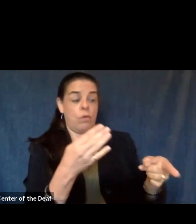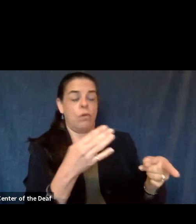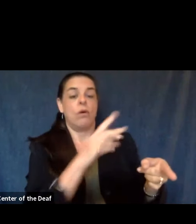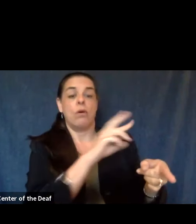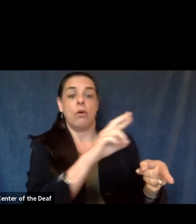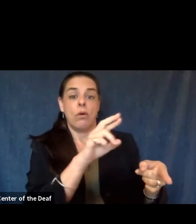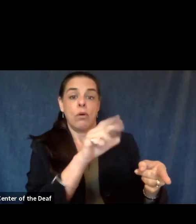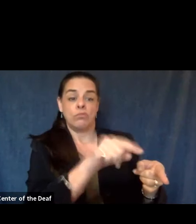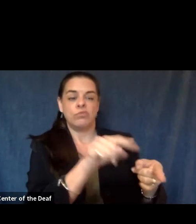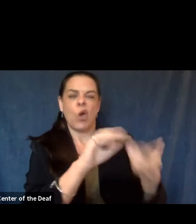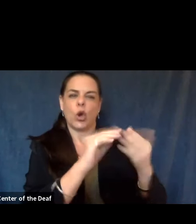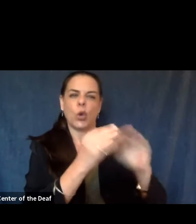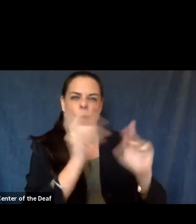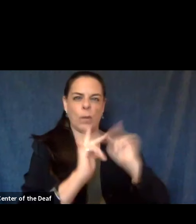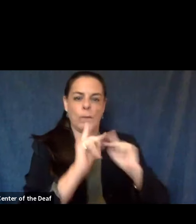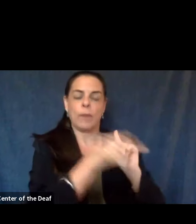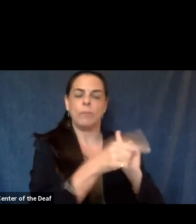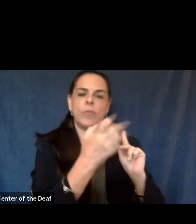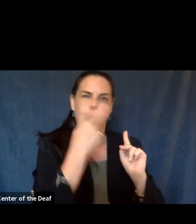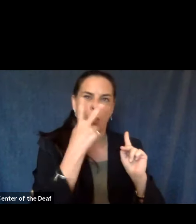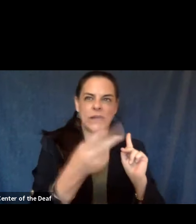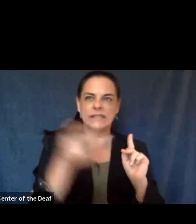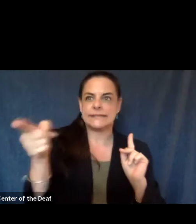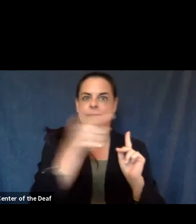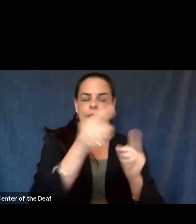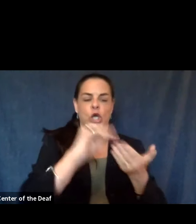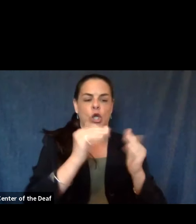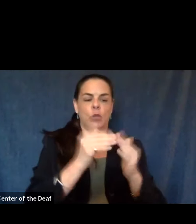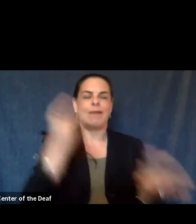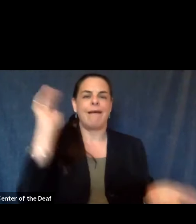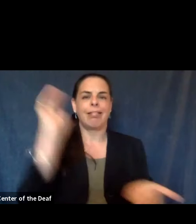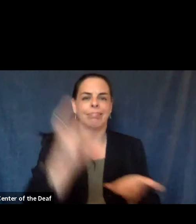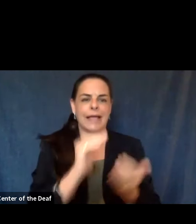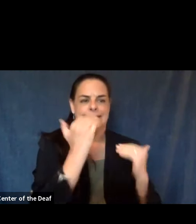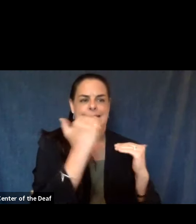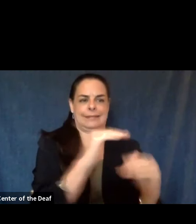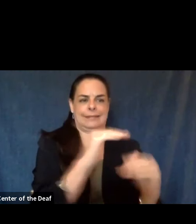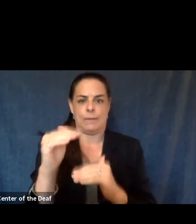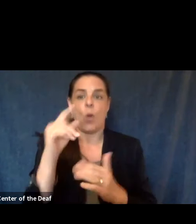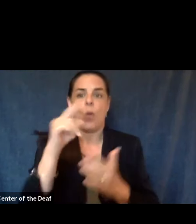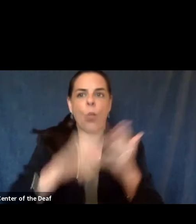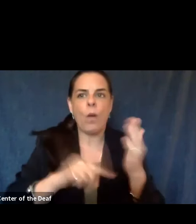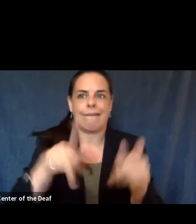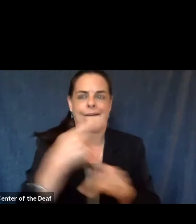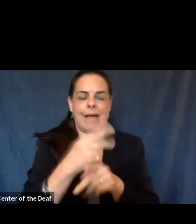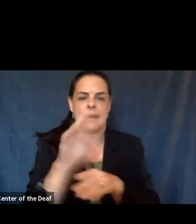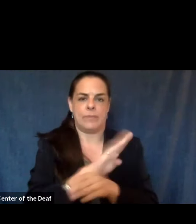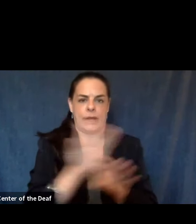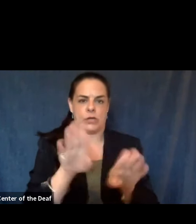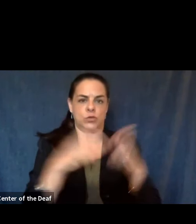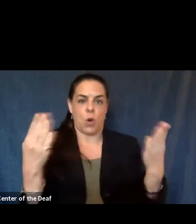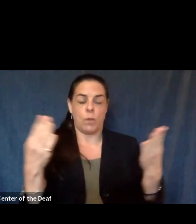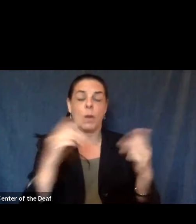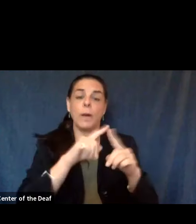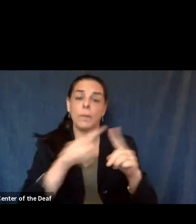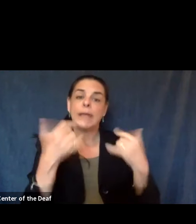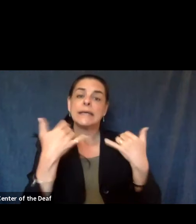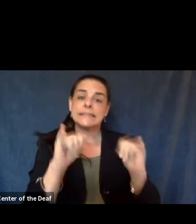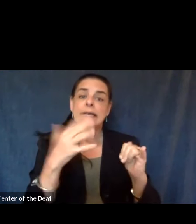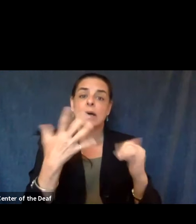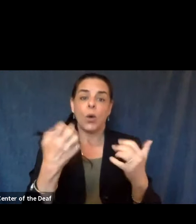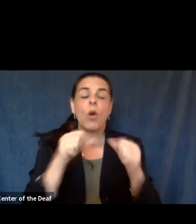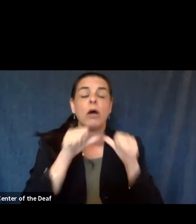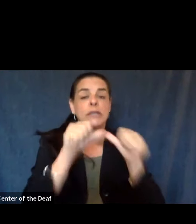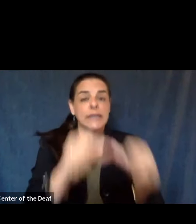see our community moving towards less restrictions on what is open, but they want to continue with guidelines around wearing a mask in